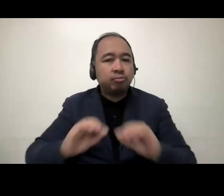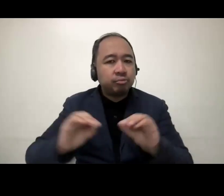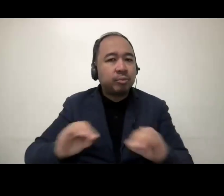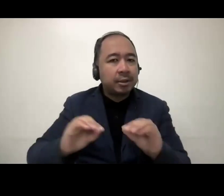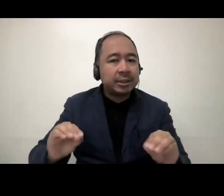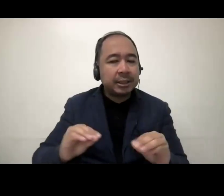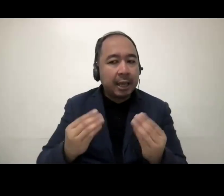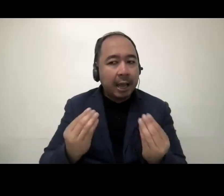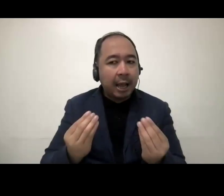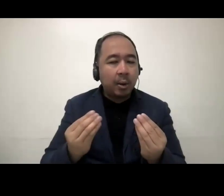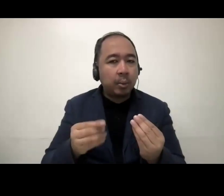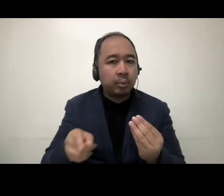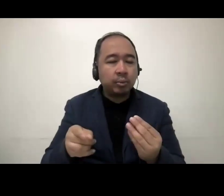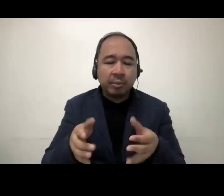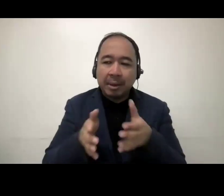these